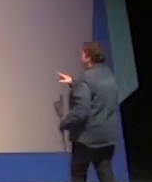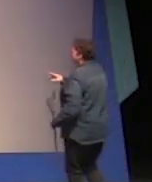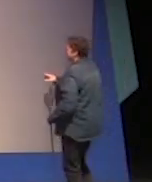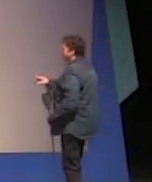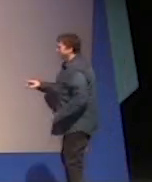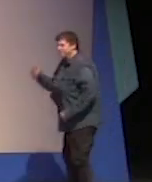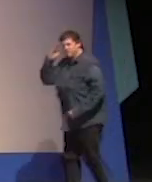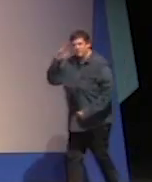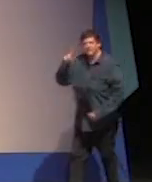sad.